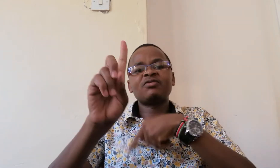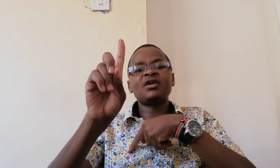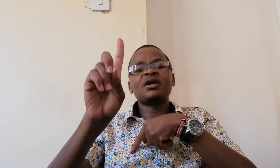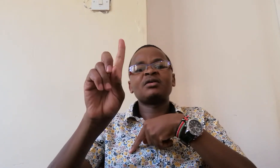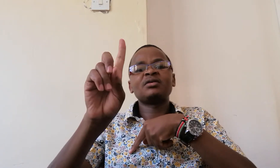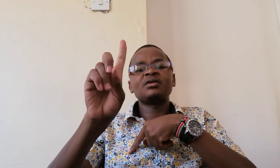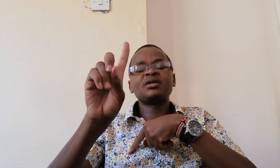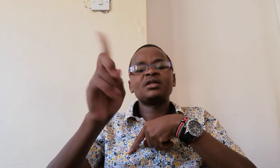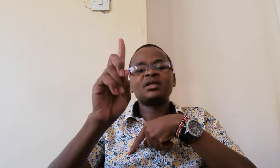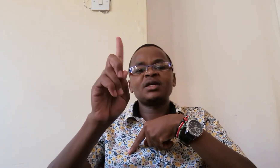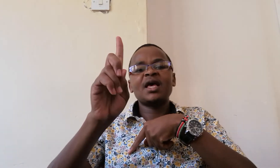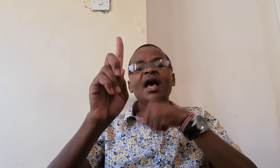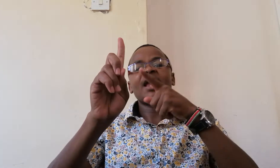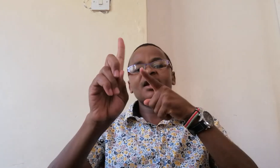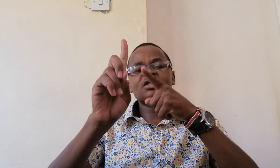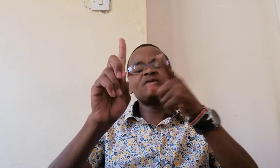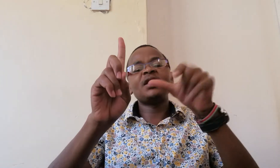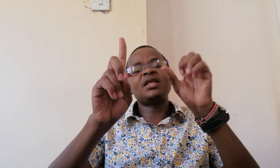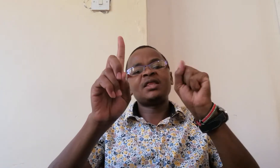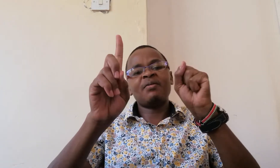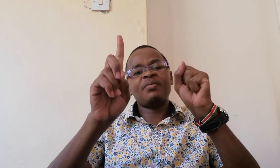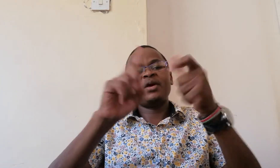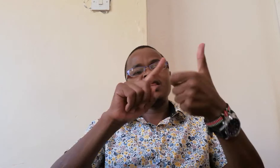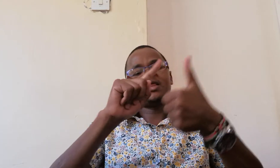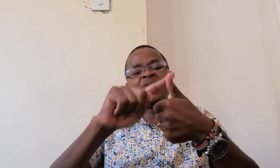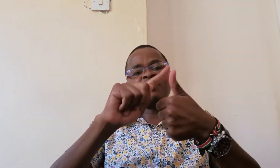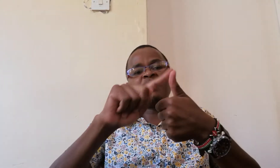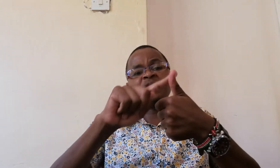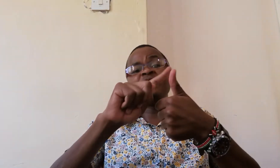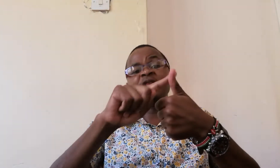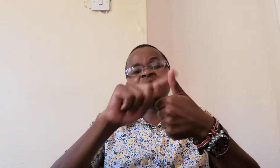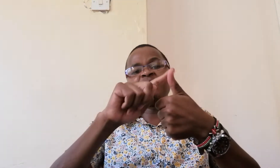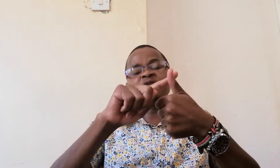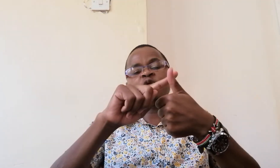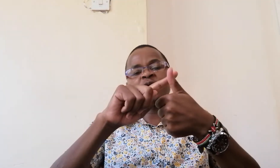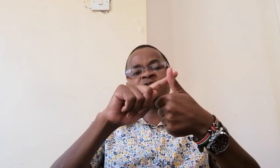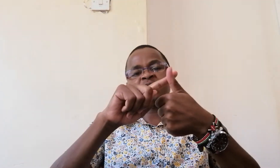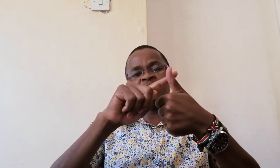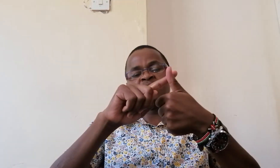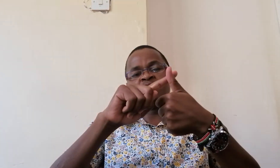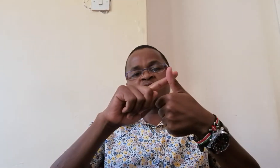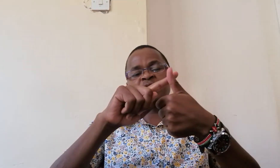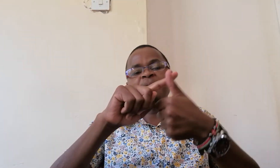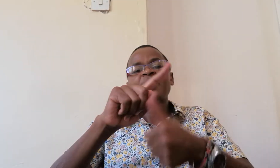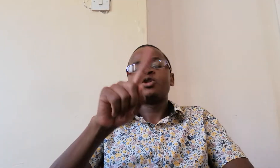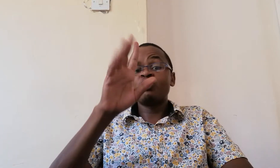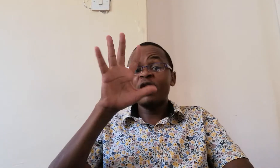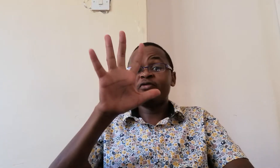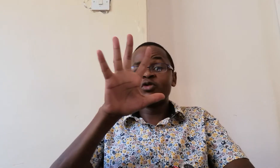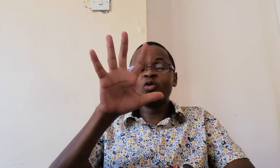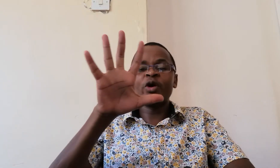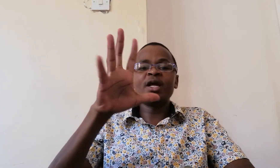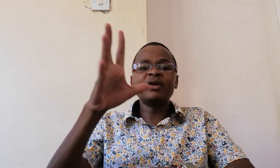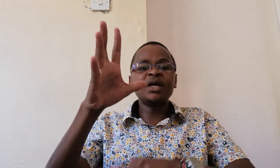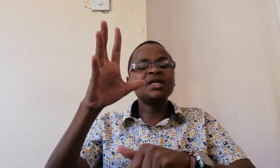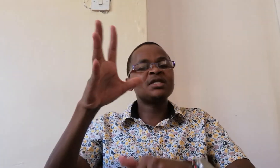finger. Index finger, the dab. Even the dab is quite used. So you have to know when I say